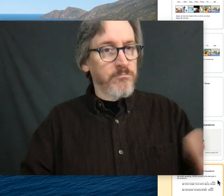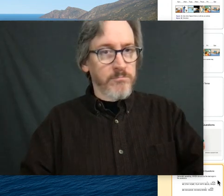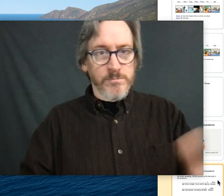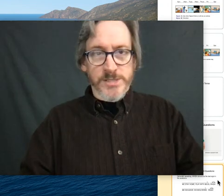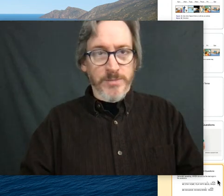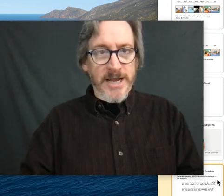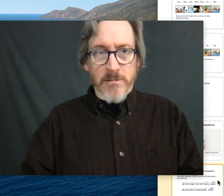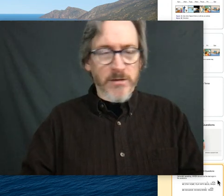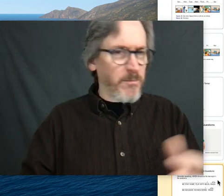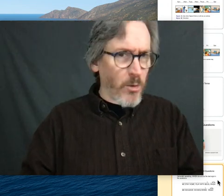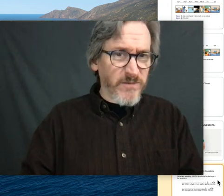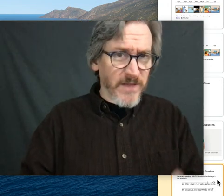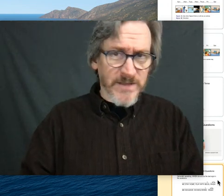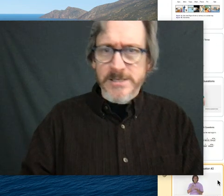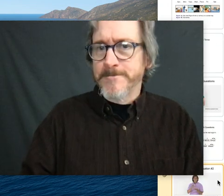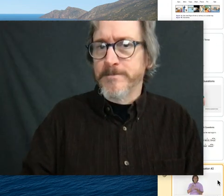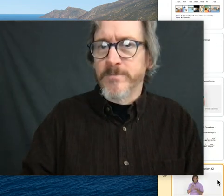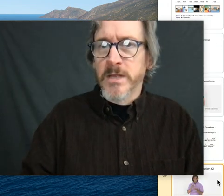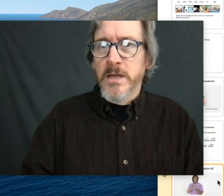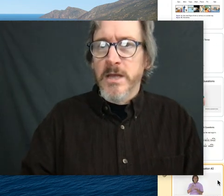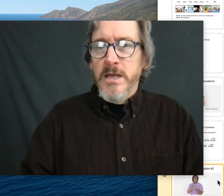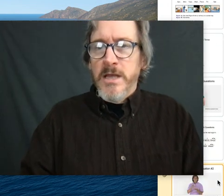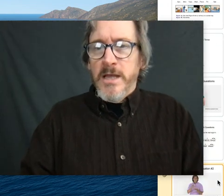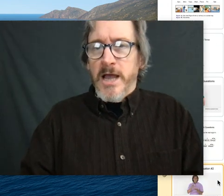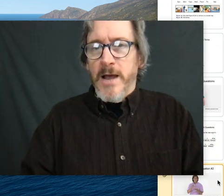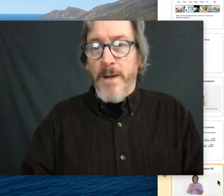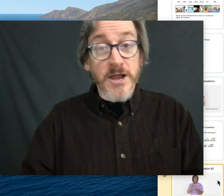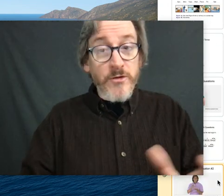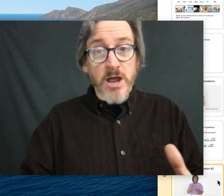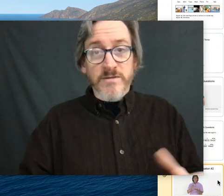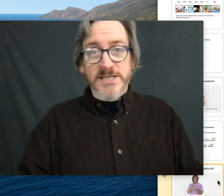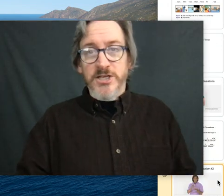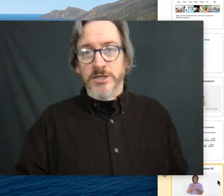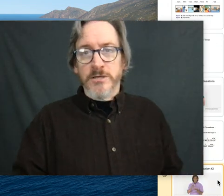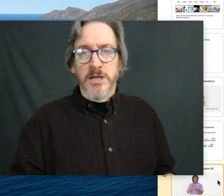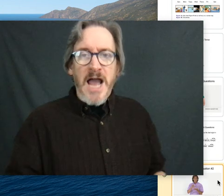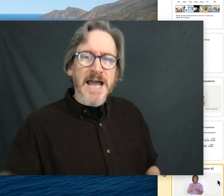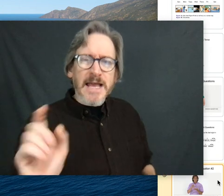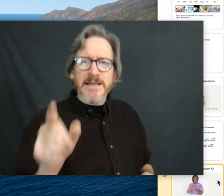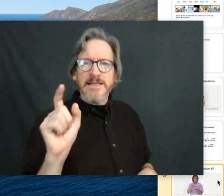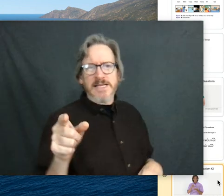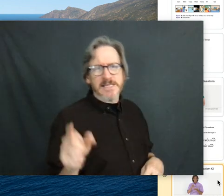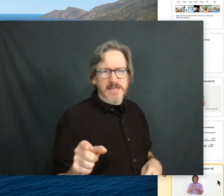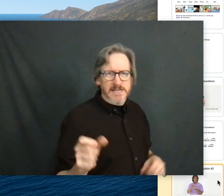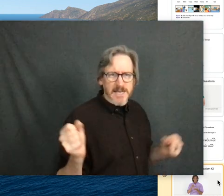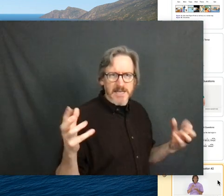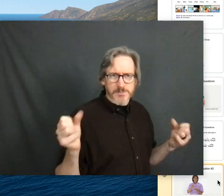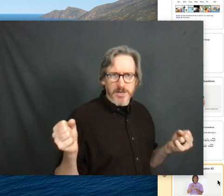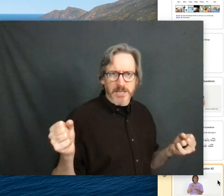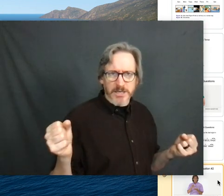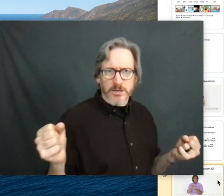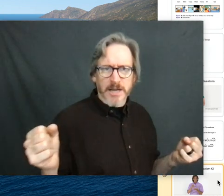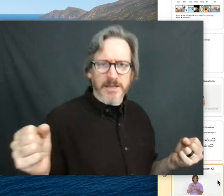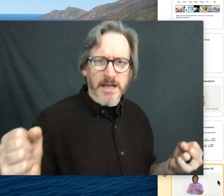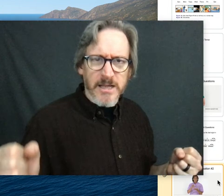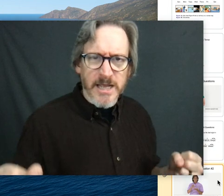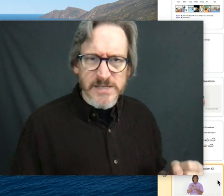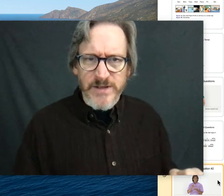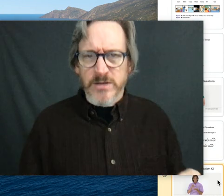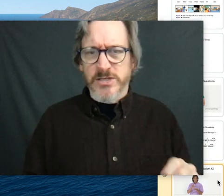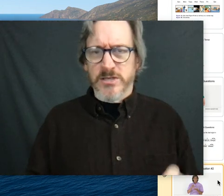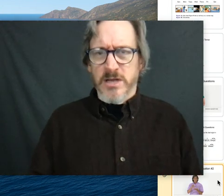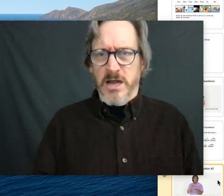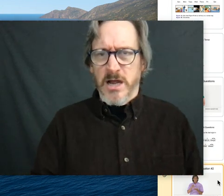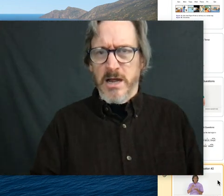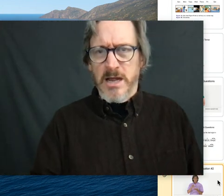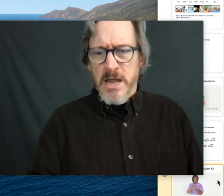and some playing around, but we've done this. Another conversation. I think this guy's signing is pretty clear. I think his